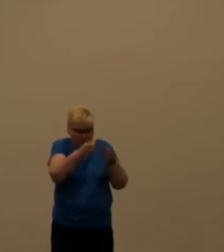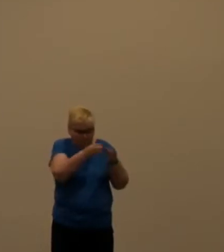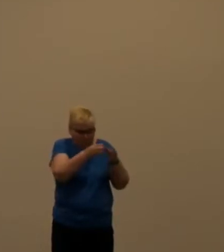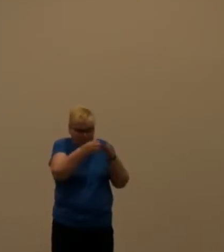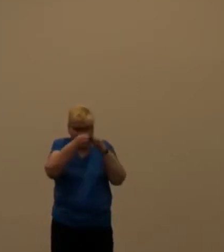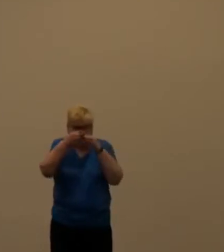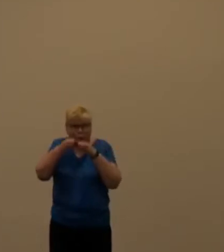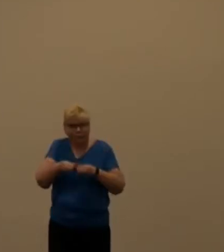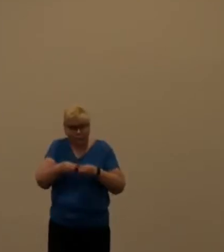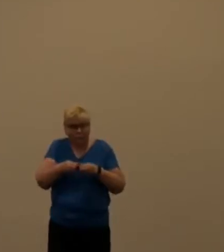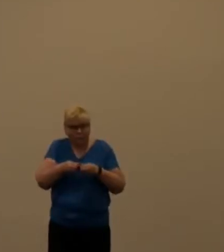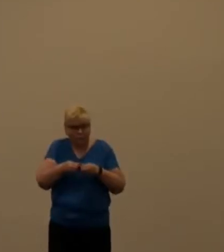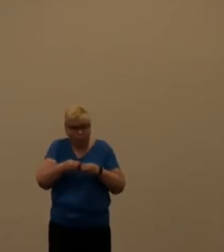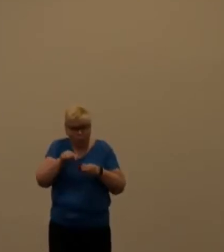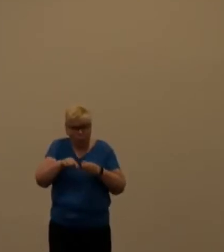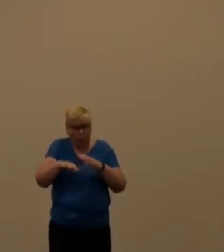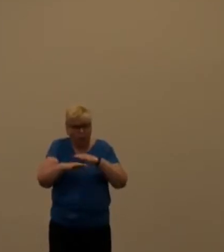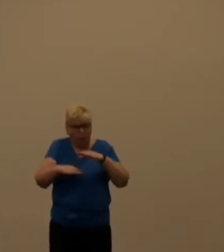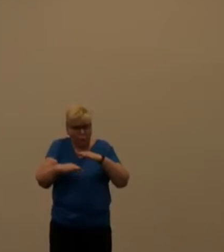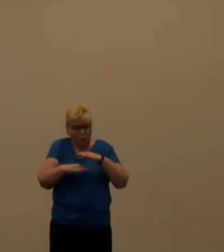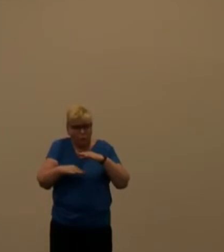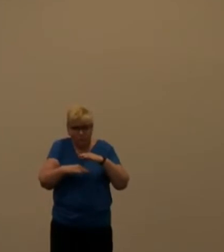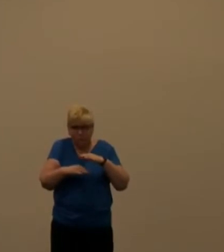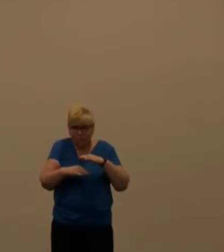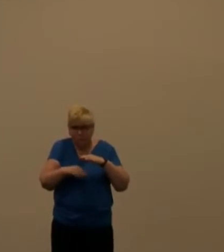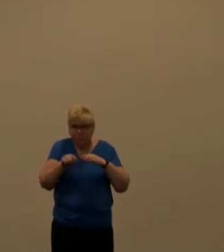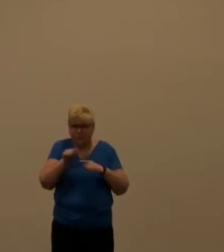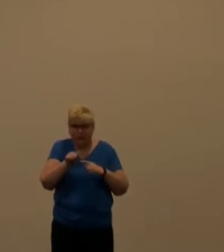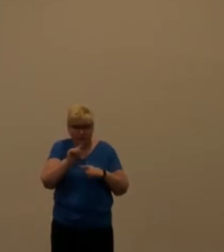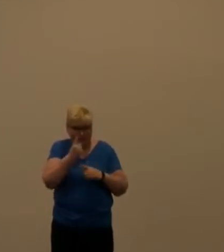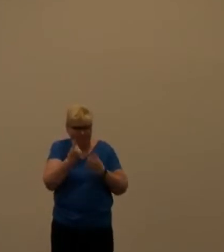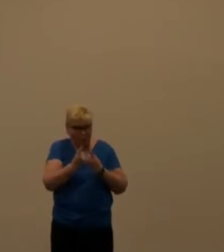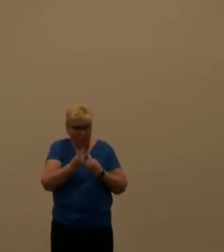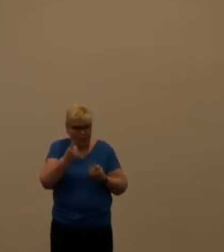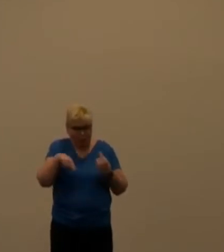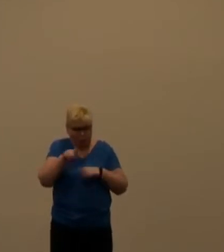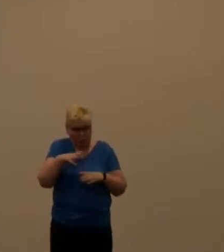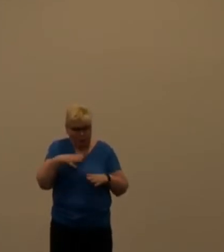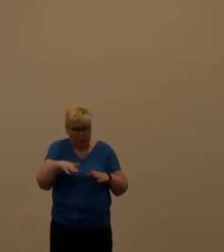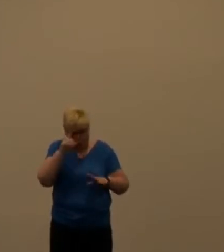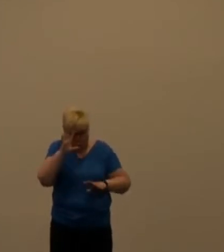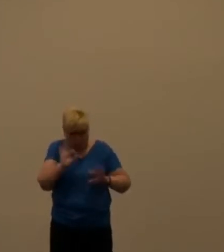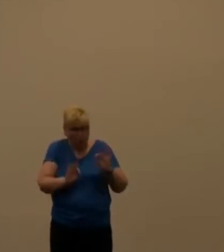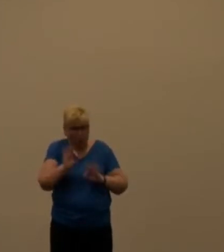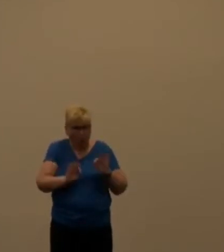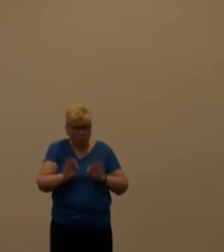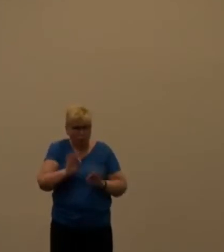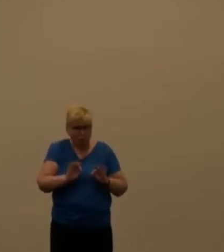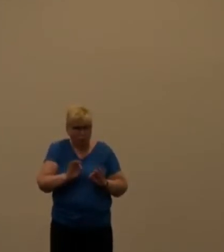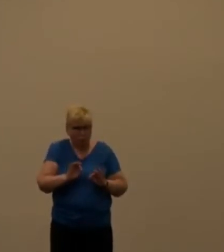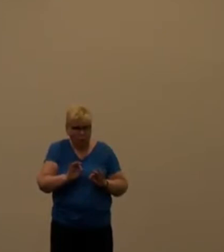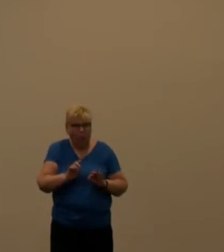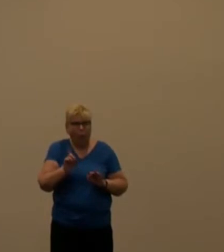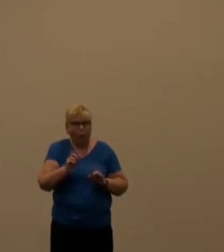them to the cloud. That is the first question you need to figure out if you at all want to know how